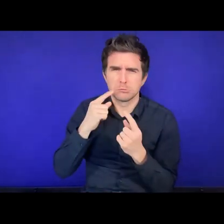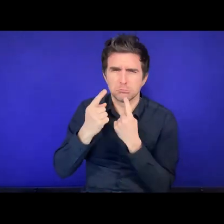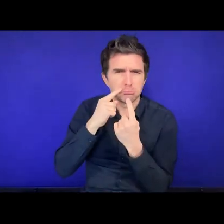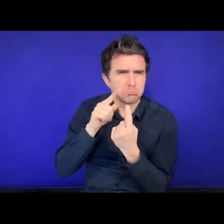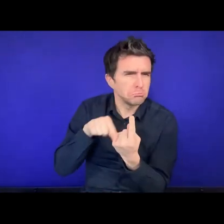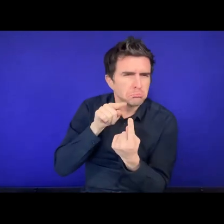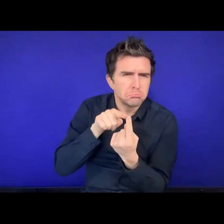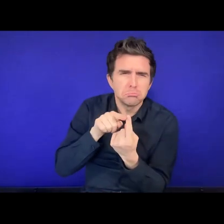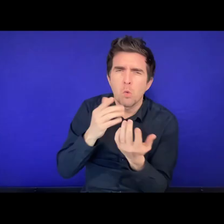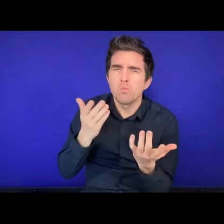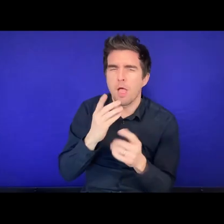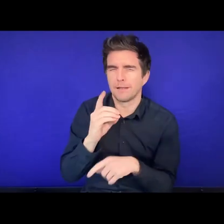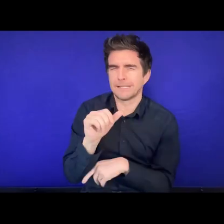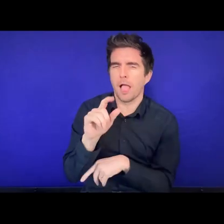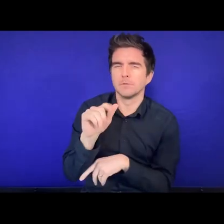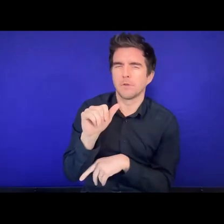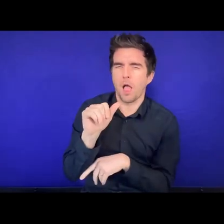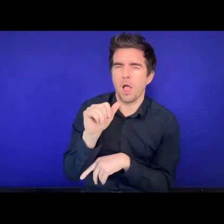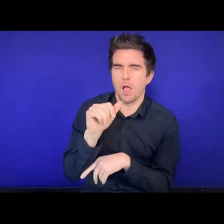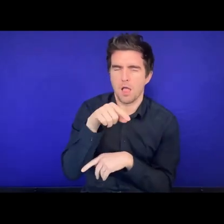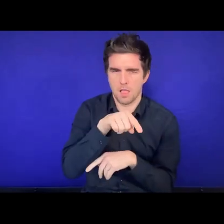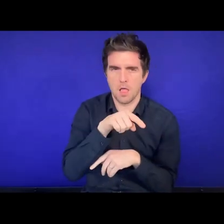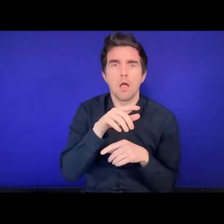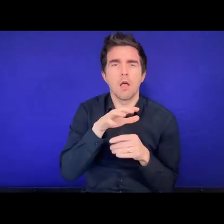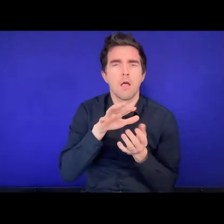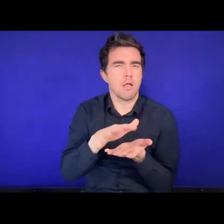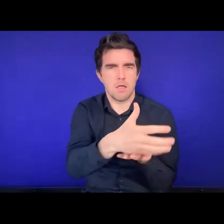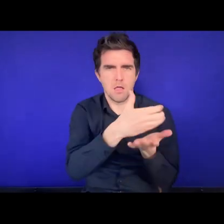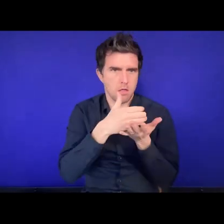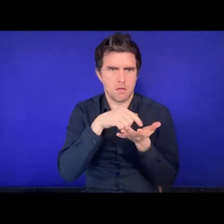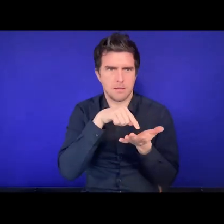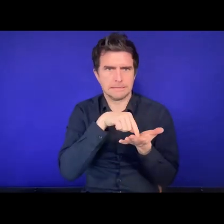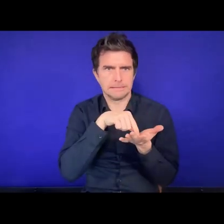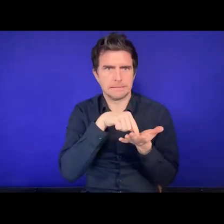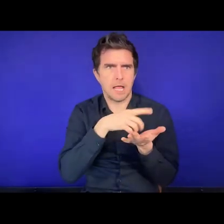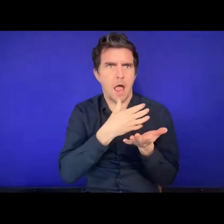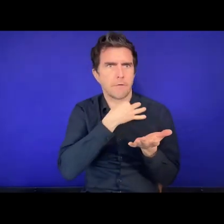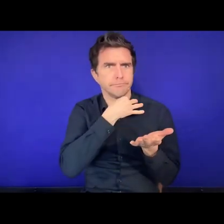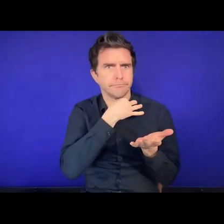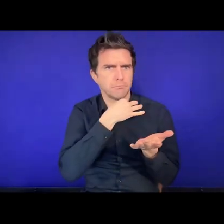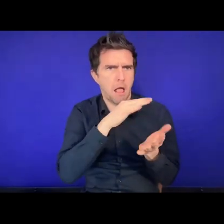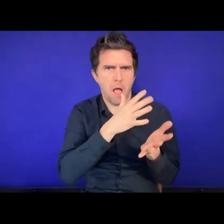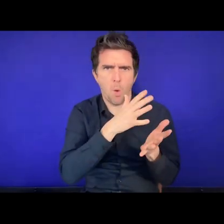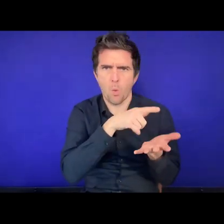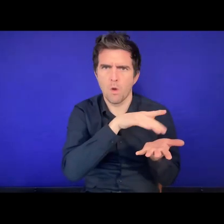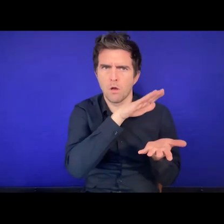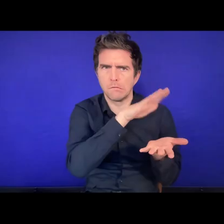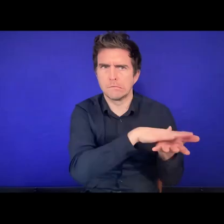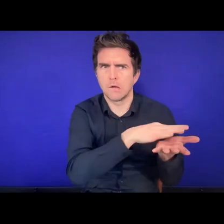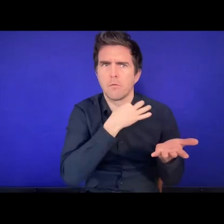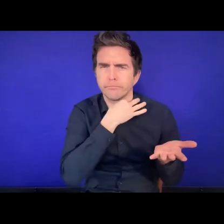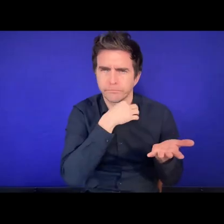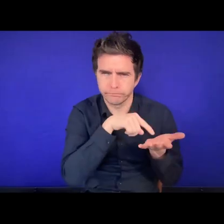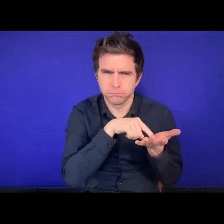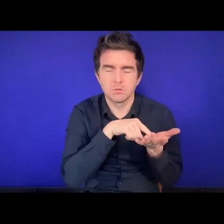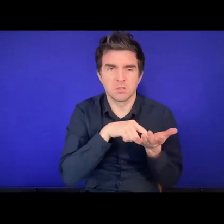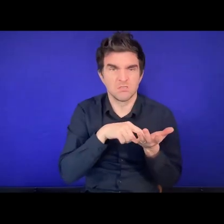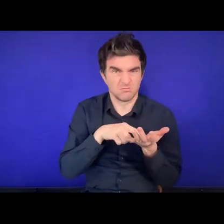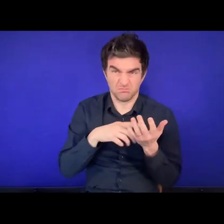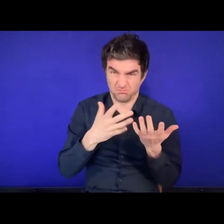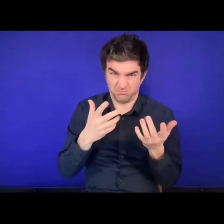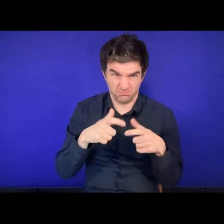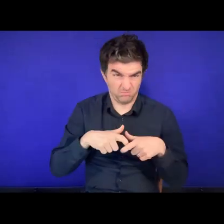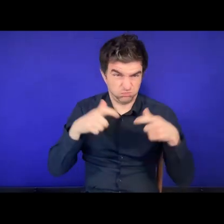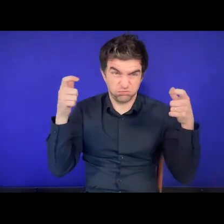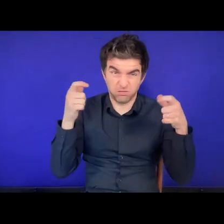that get extracted by private companies, and a lot of that is increasingly, being used, and even in